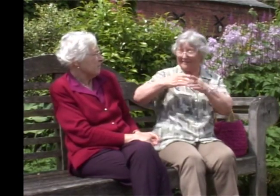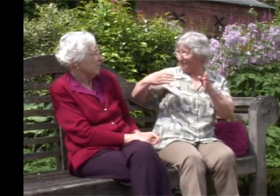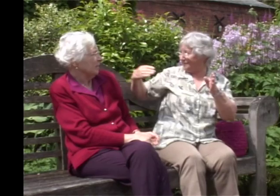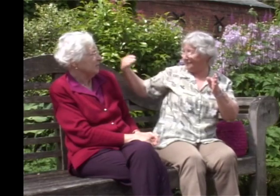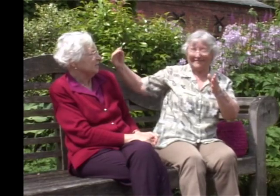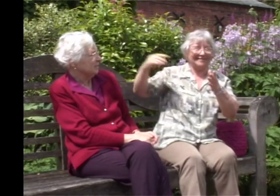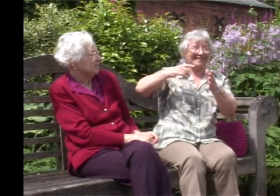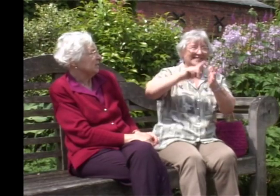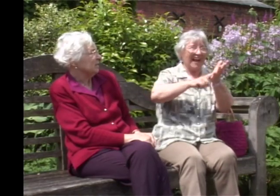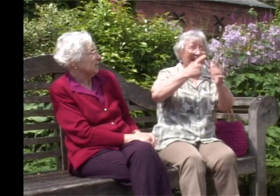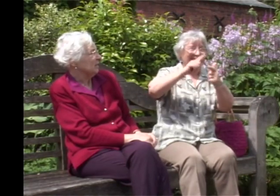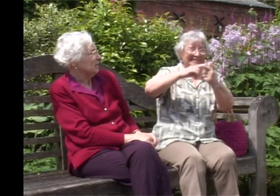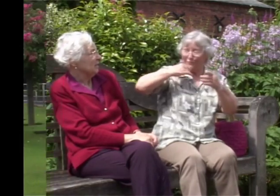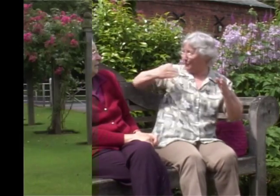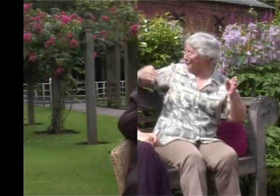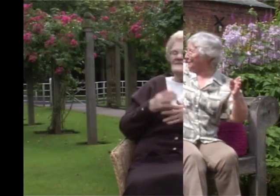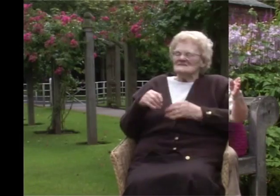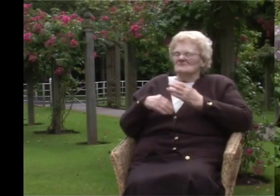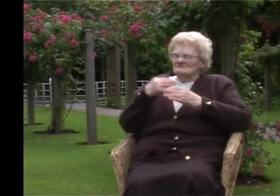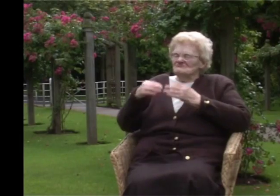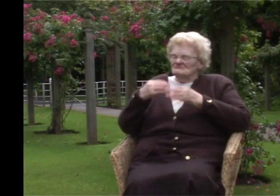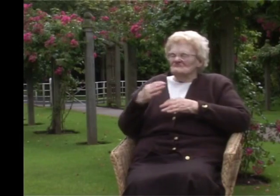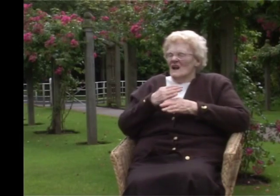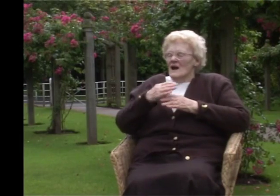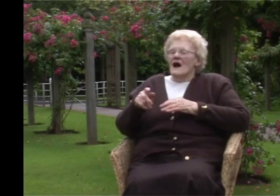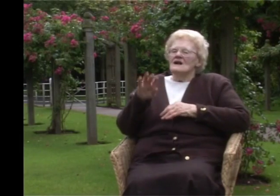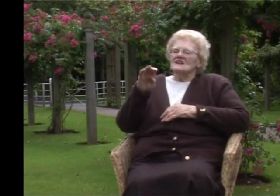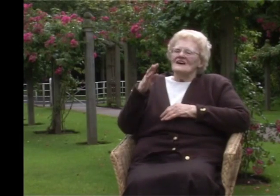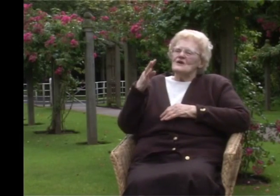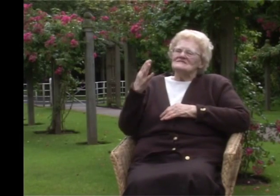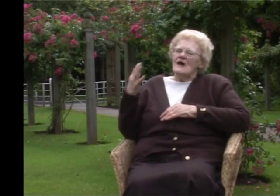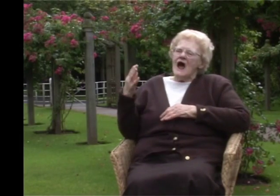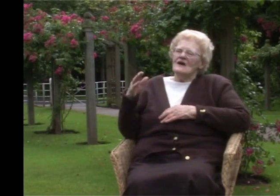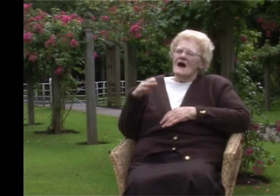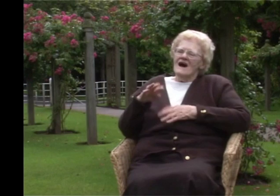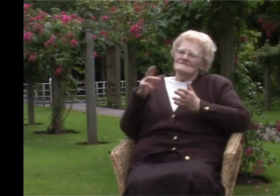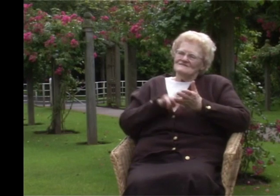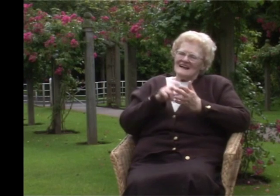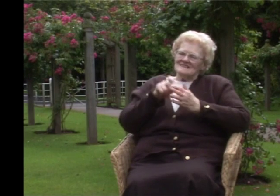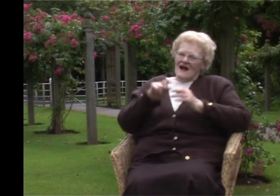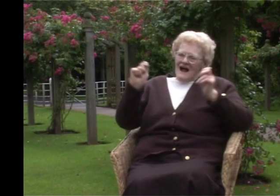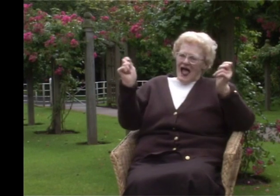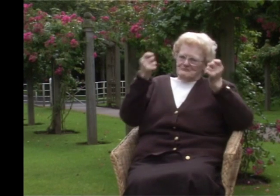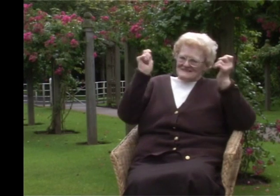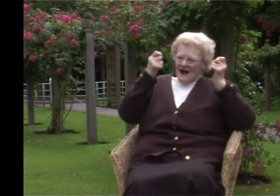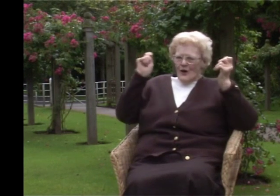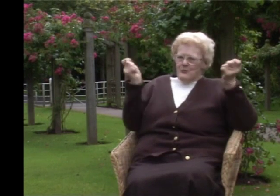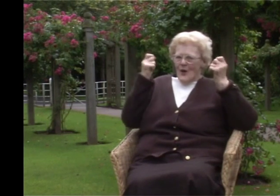you could see were coaches and a line of taxis. It was 1945 and we had our VE Day celebrations.